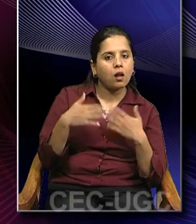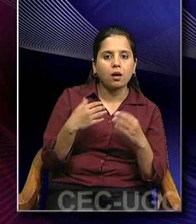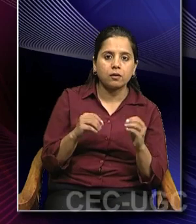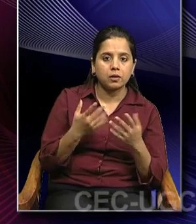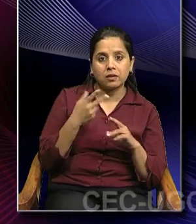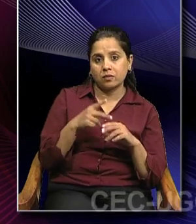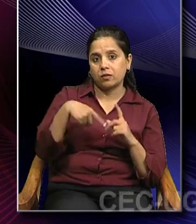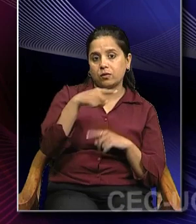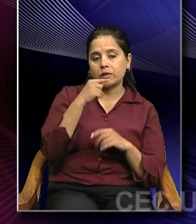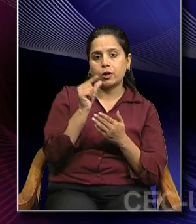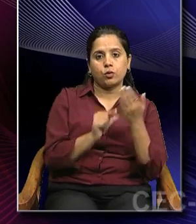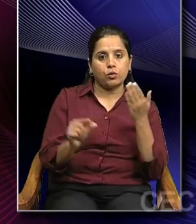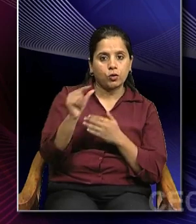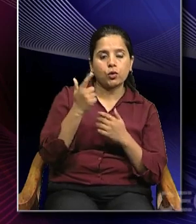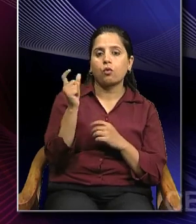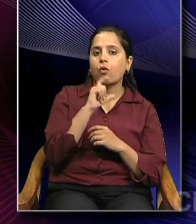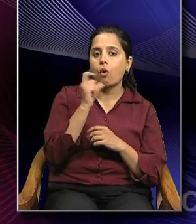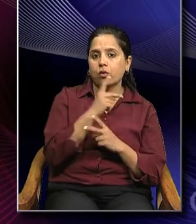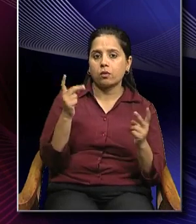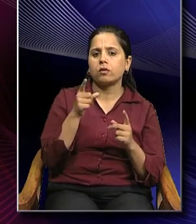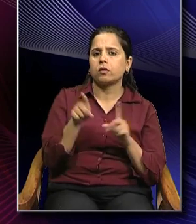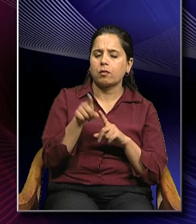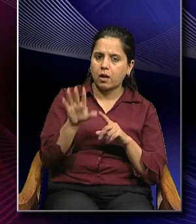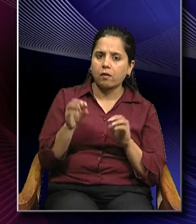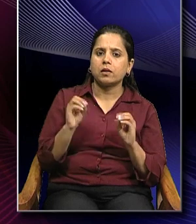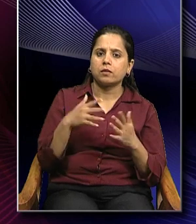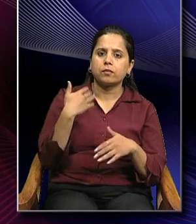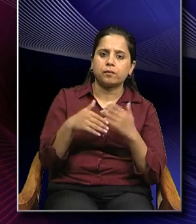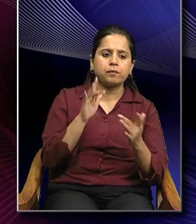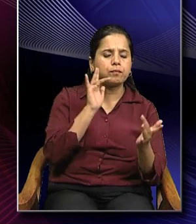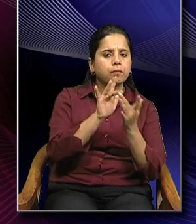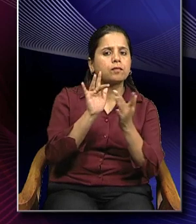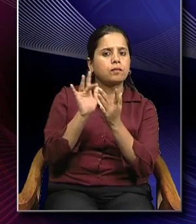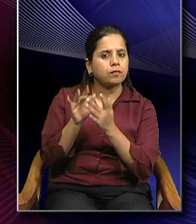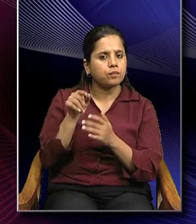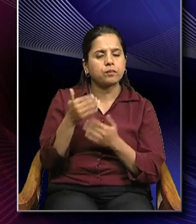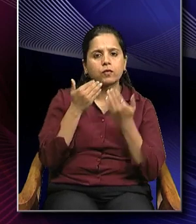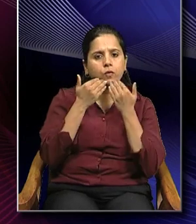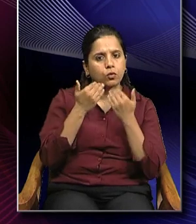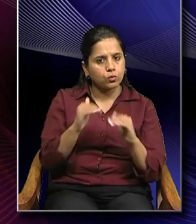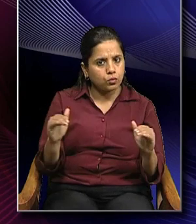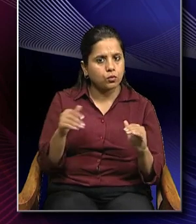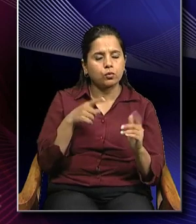you talk about universities and colleges, they also started connecting with the students through online